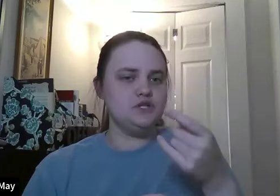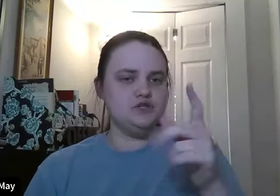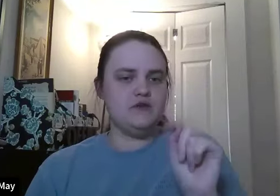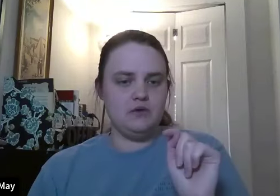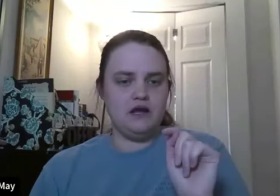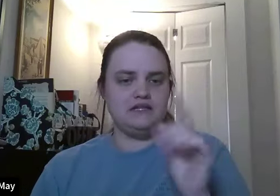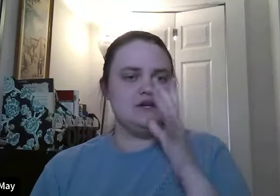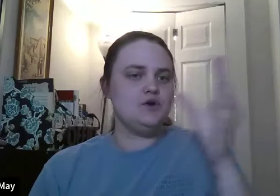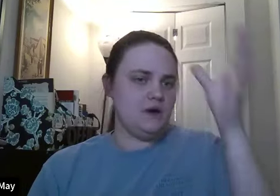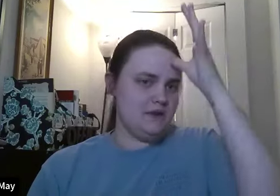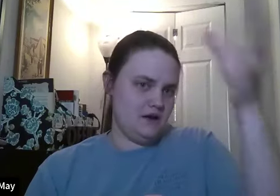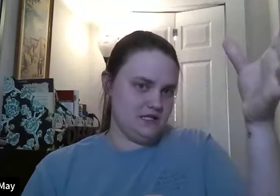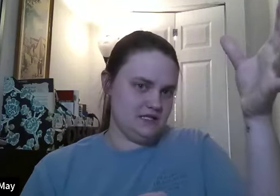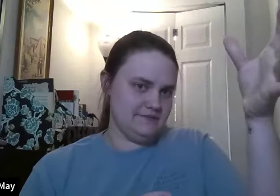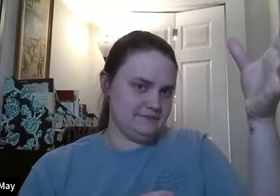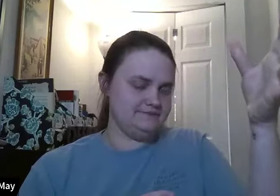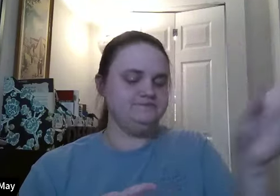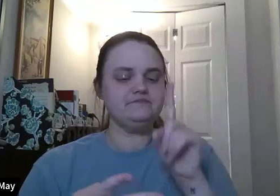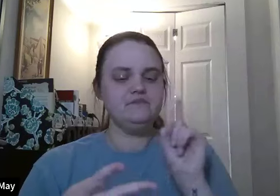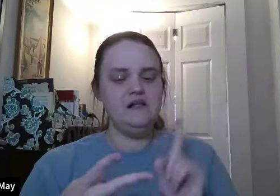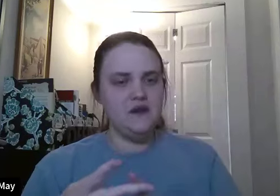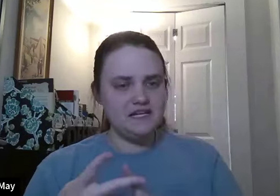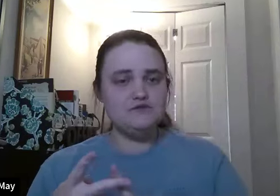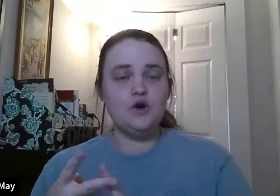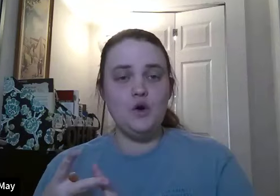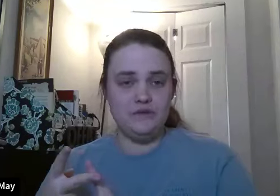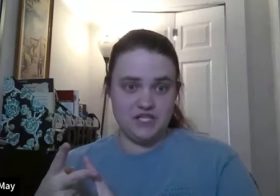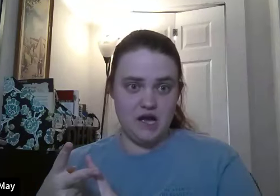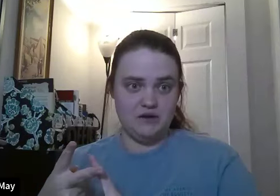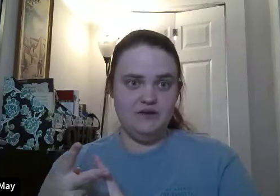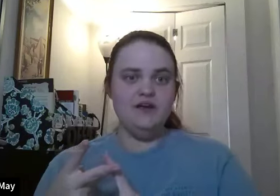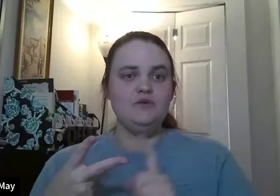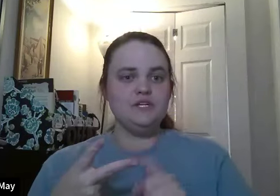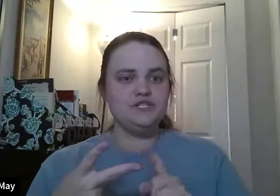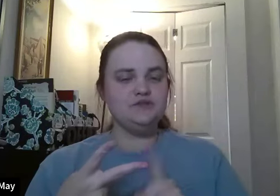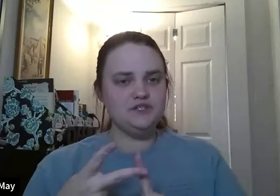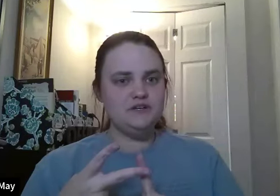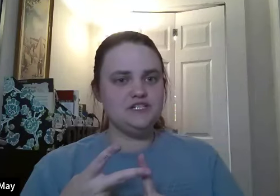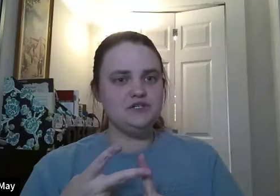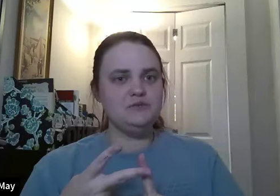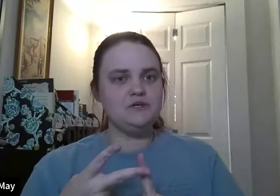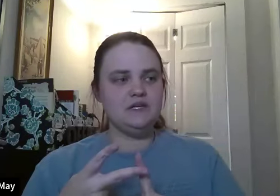do that great grandparents. The next one for only child, what you'll do is you will